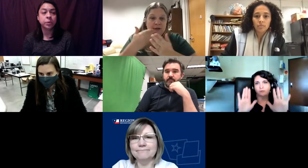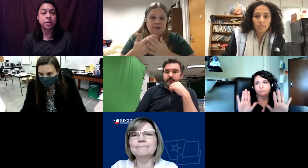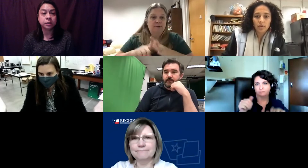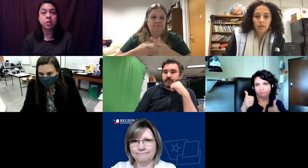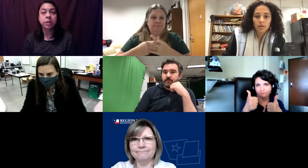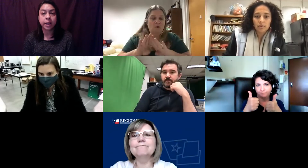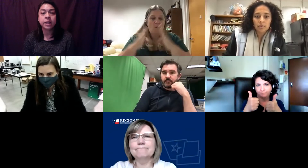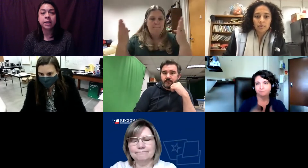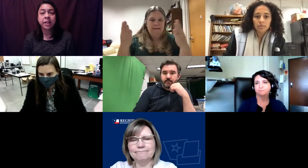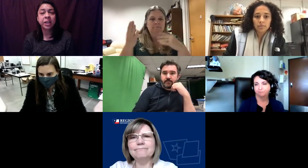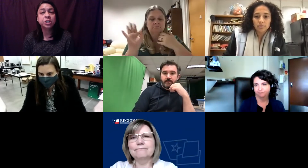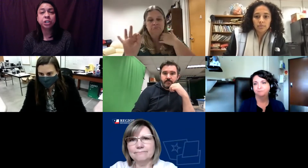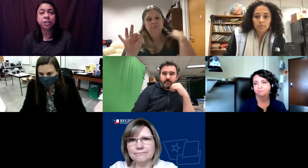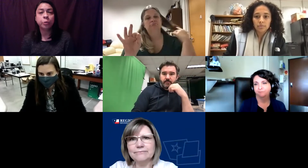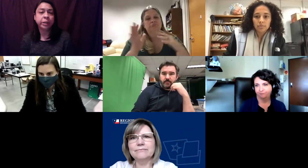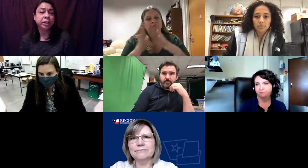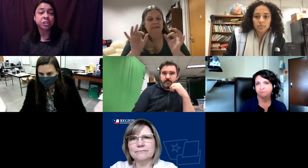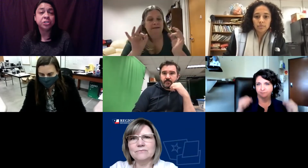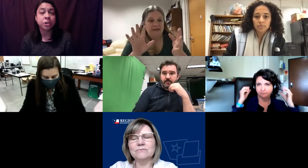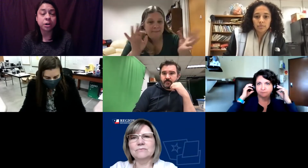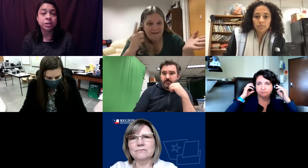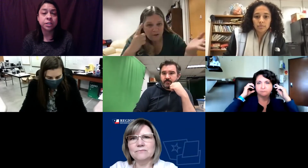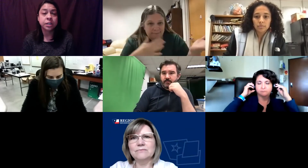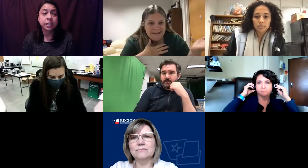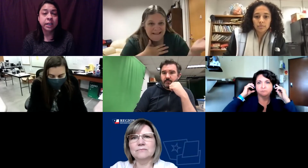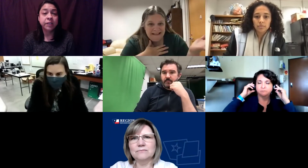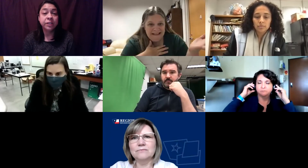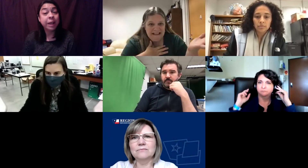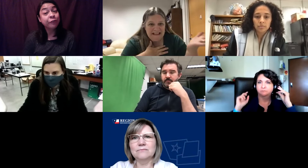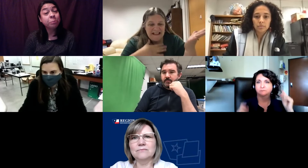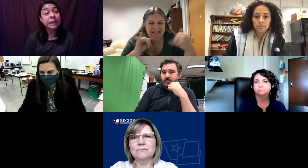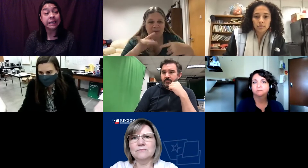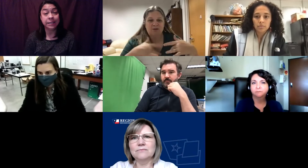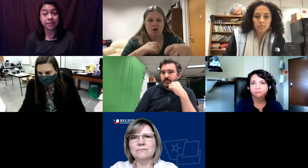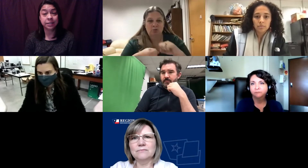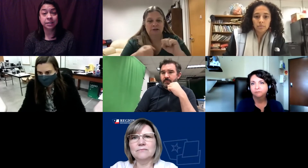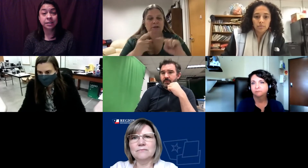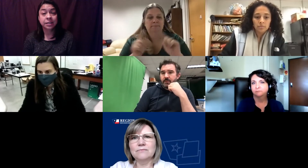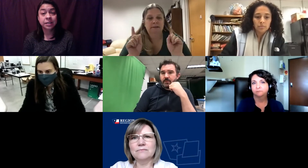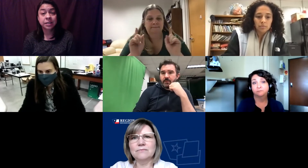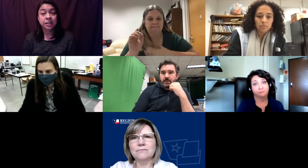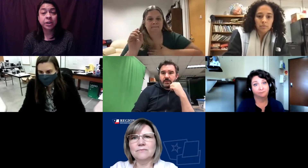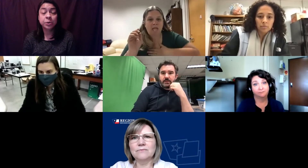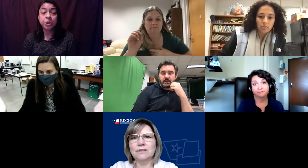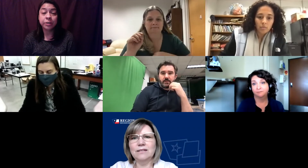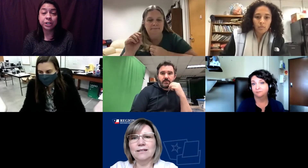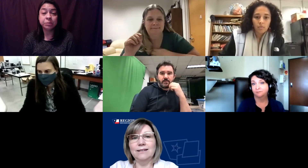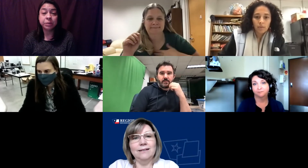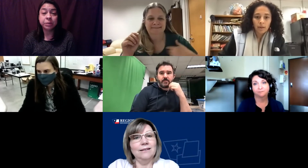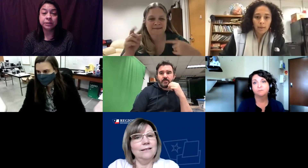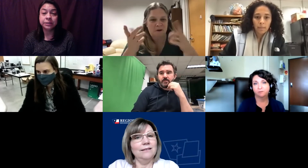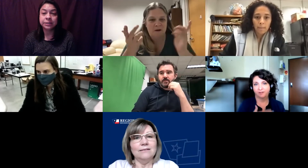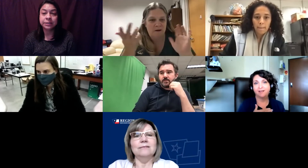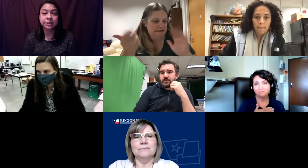really well. Okay. I think it was a good opening, a good start. Any feedback for me? Yeah, I know it was heart-wrenching,